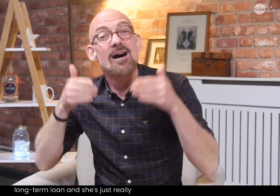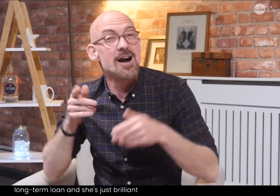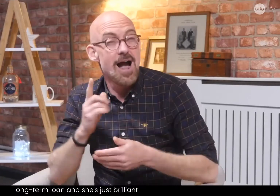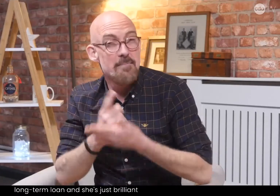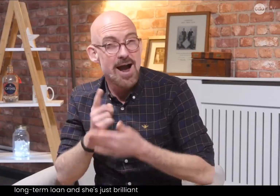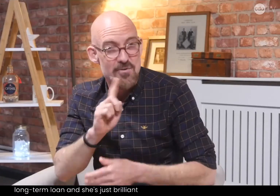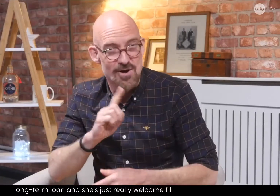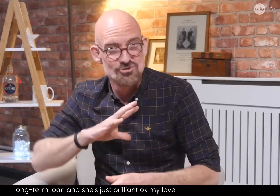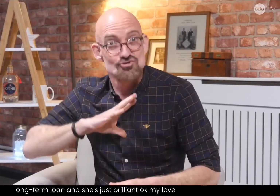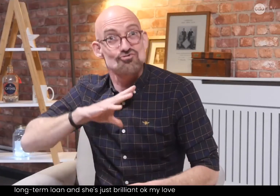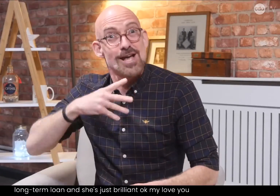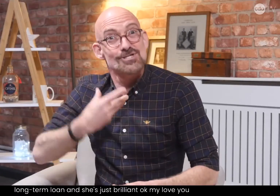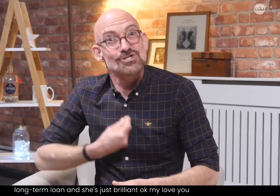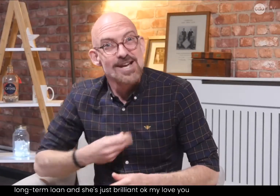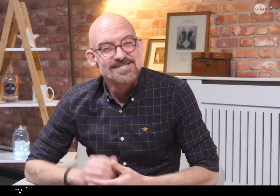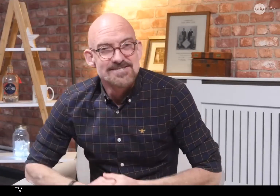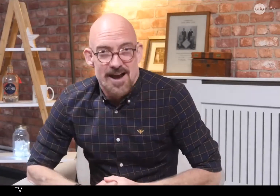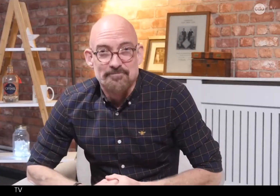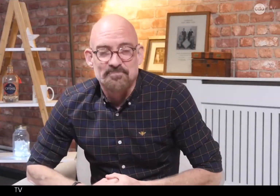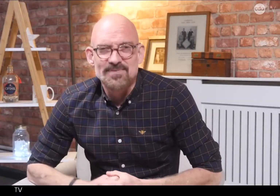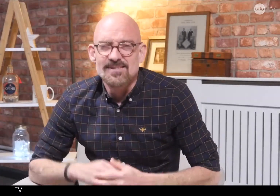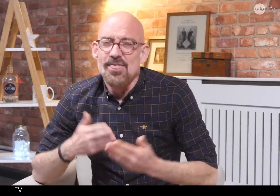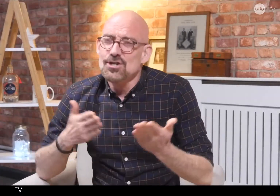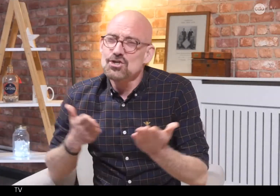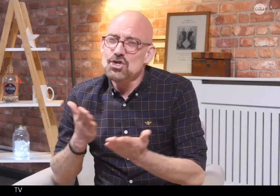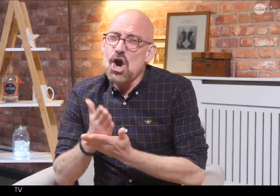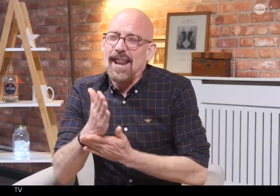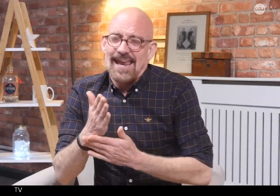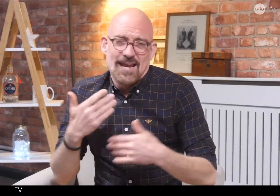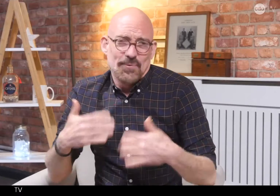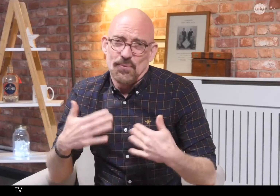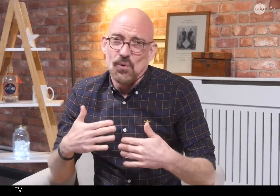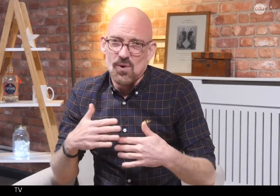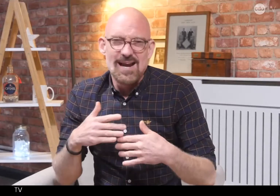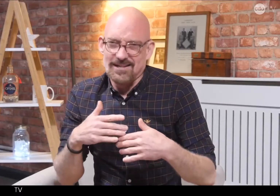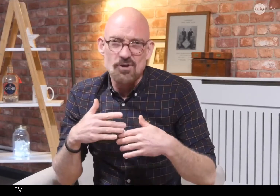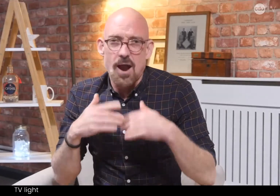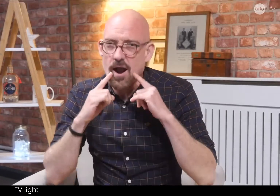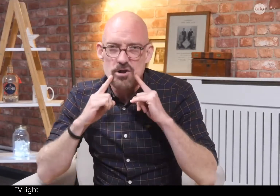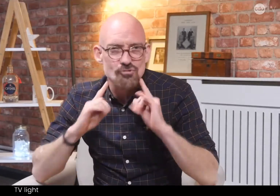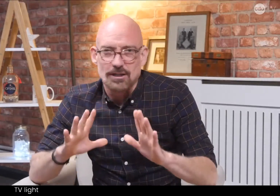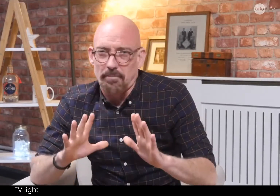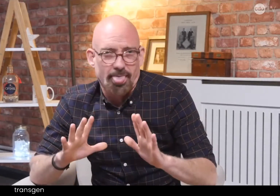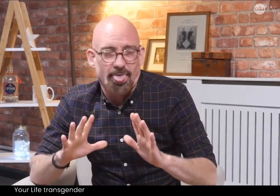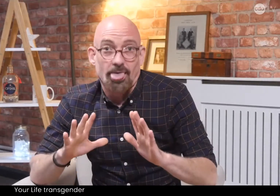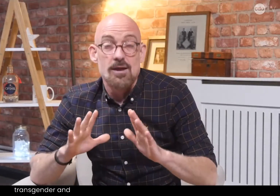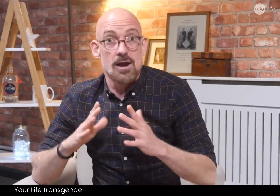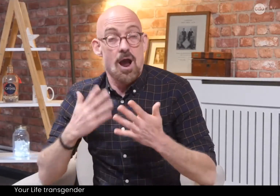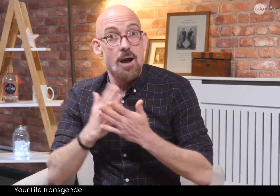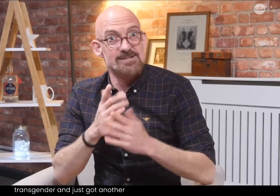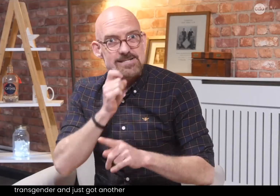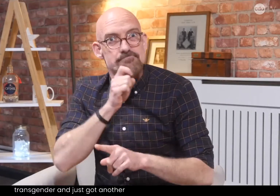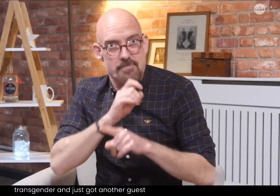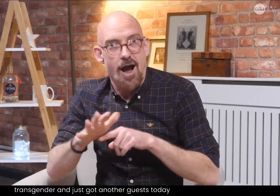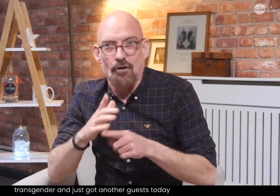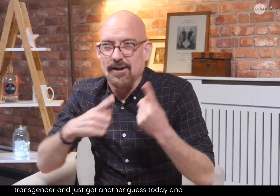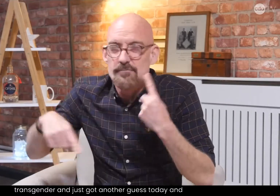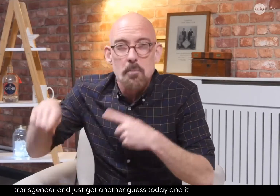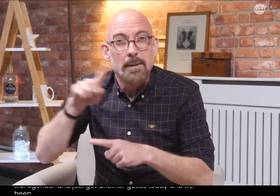to her stories. And so she's going to be talking about her transgender journey. And it's been absolutely